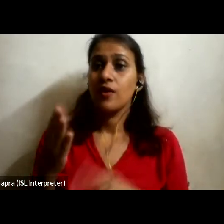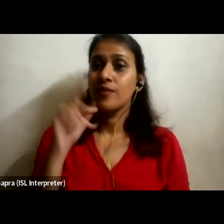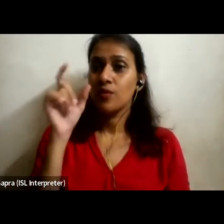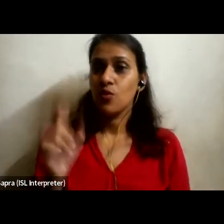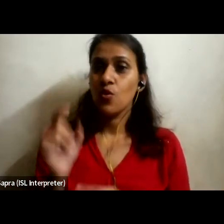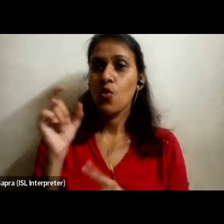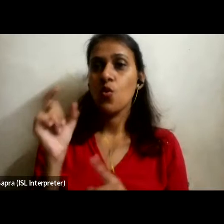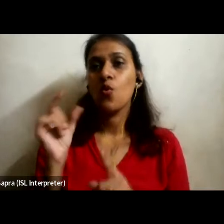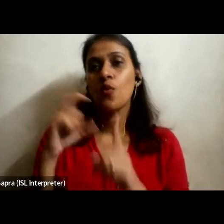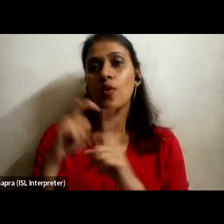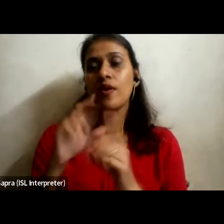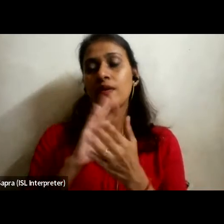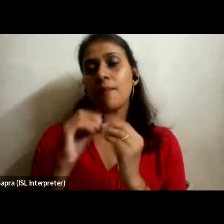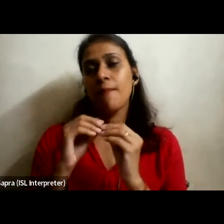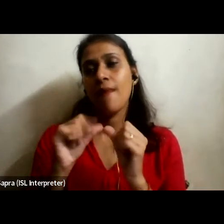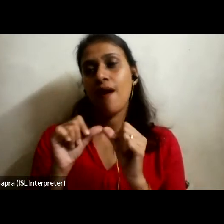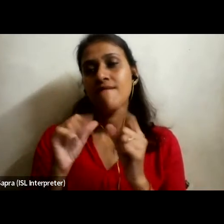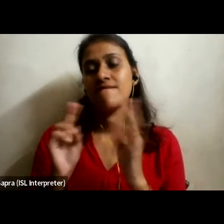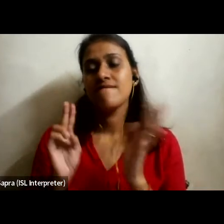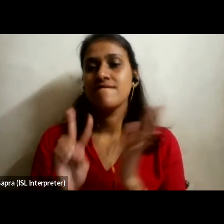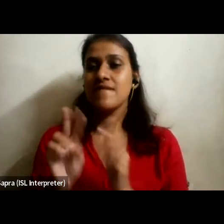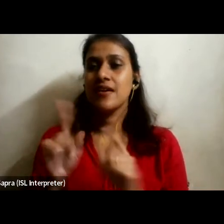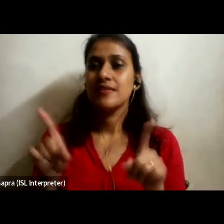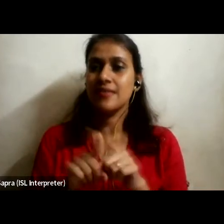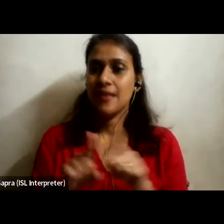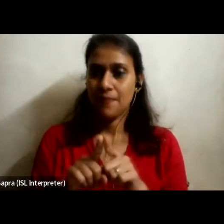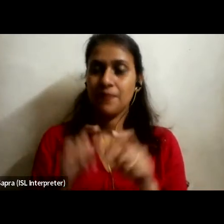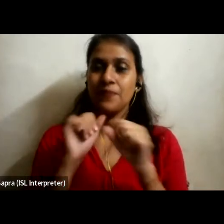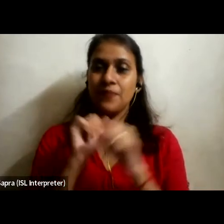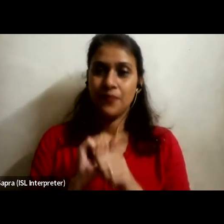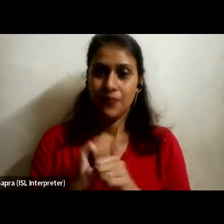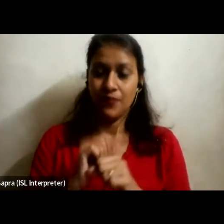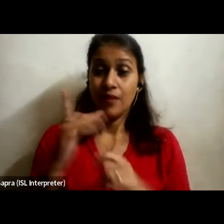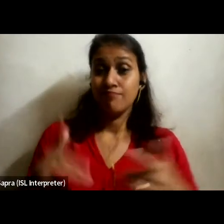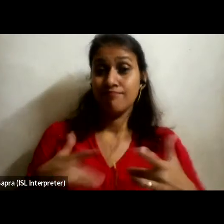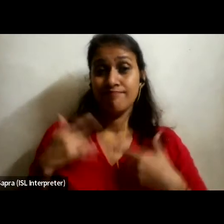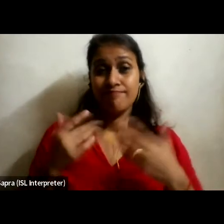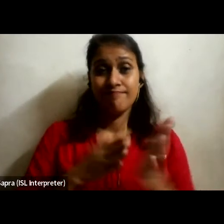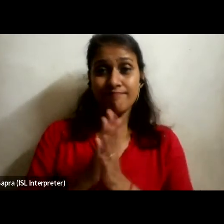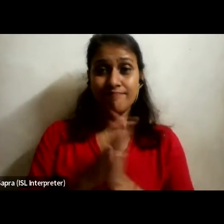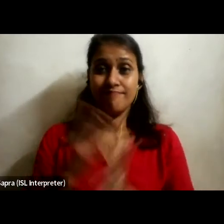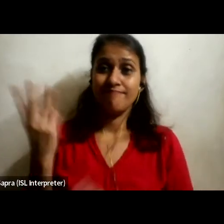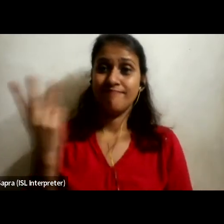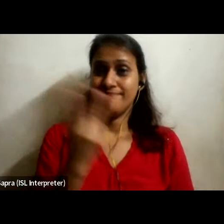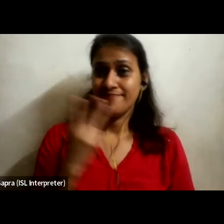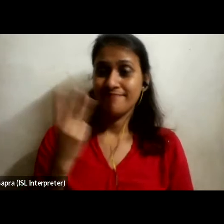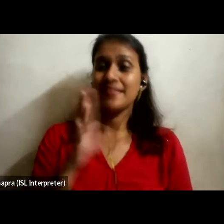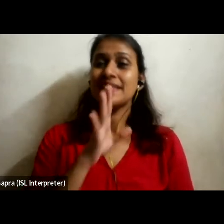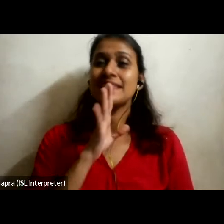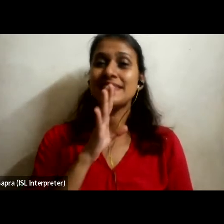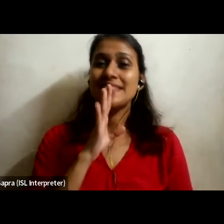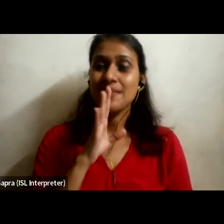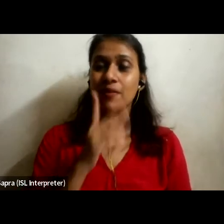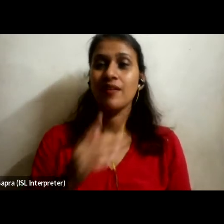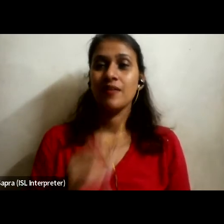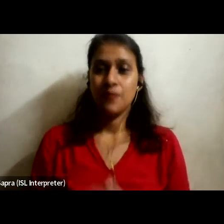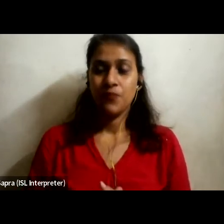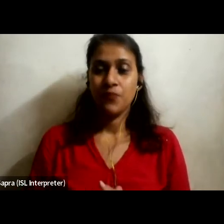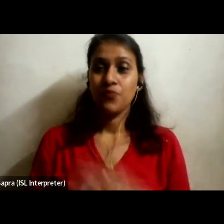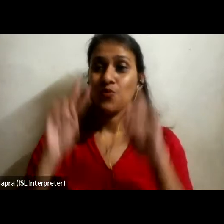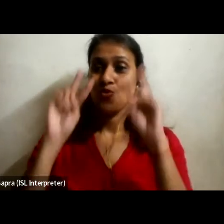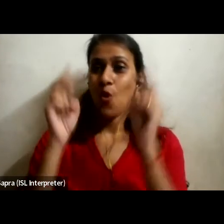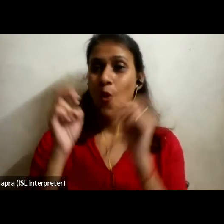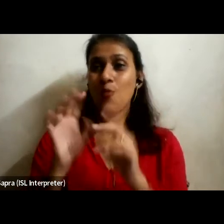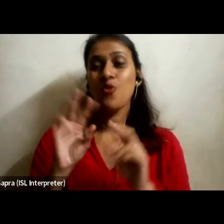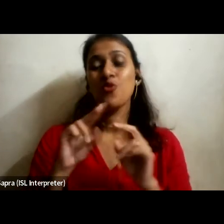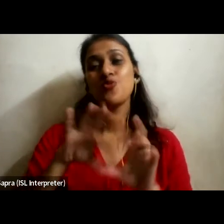CIS. So I think it's a really exciting panel and to me an interesting topic. So